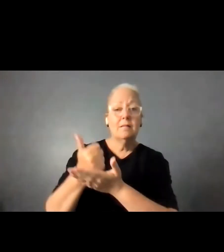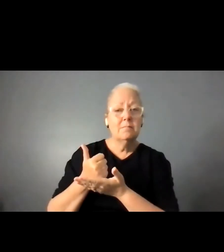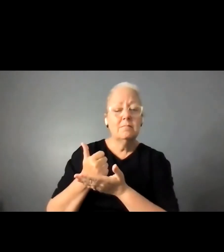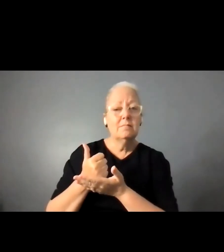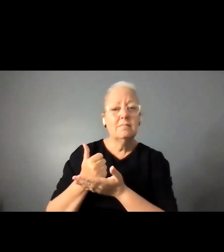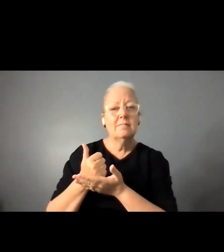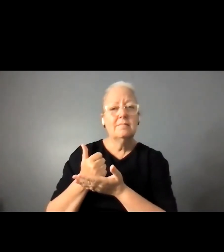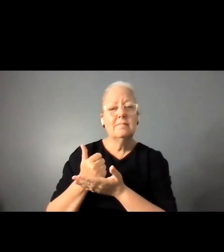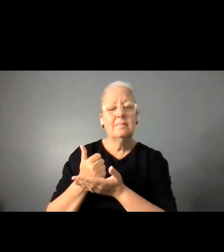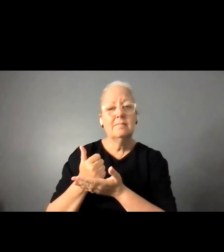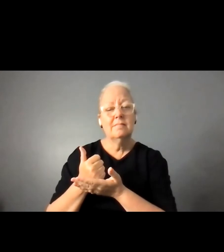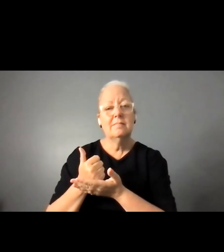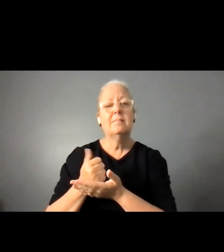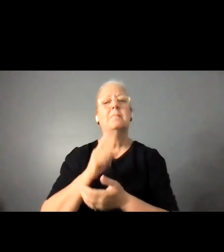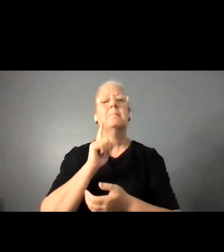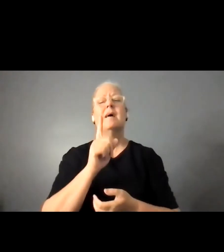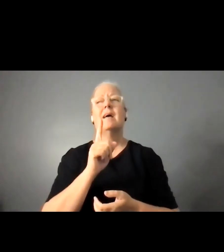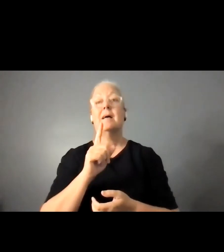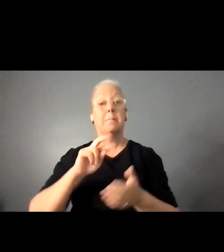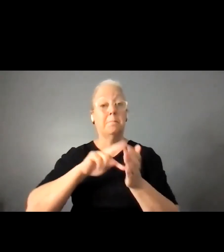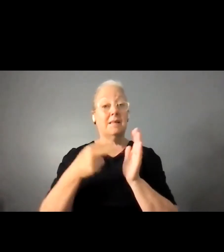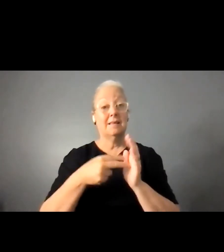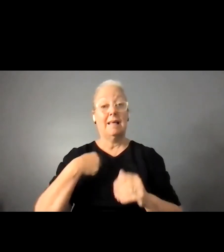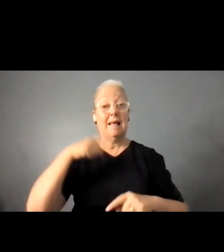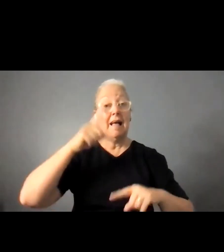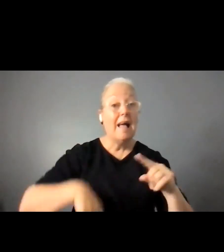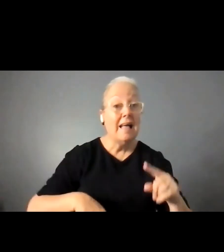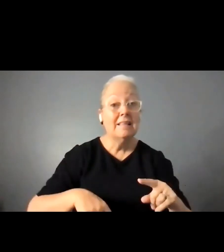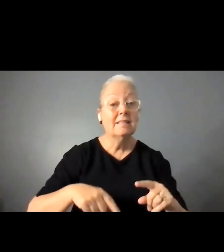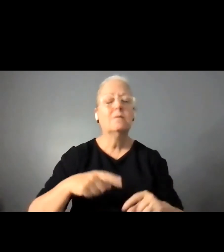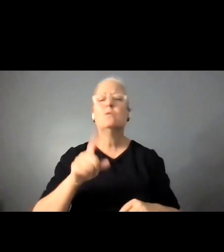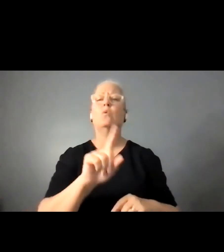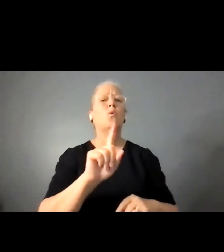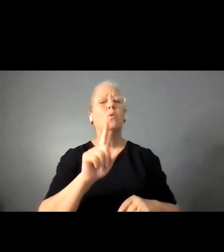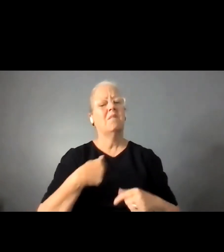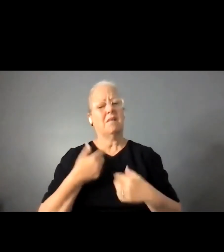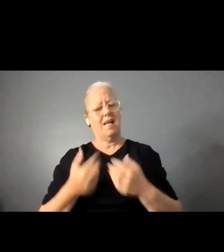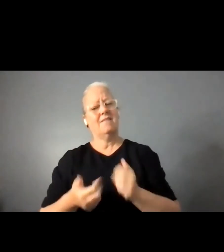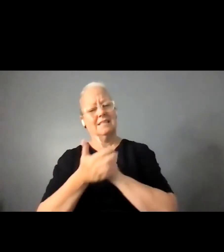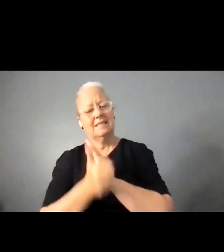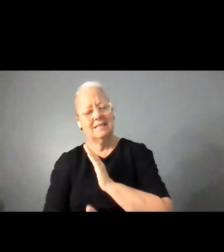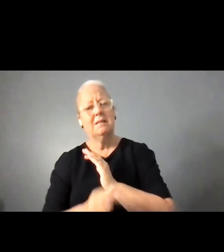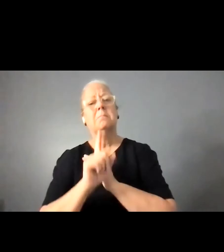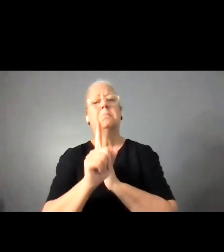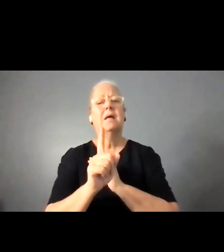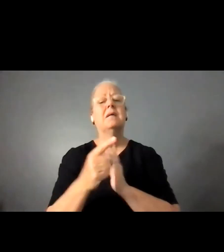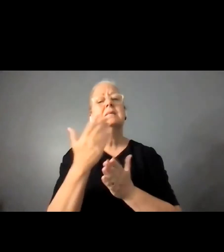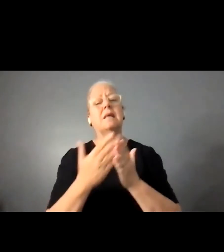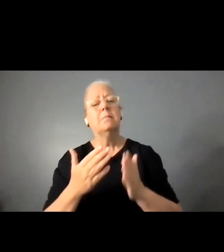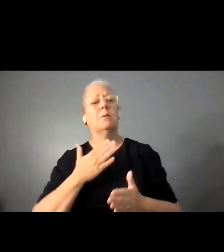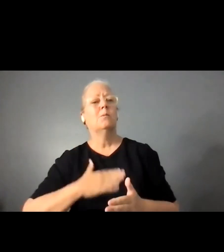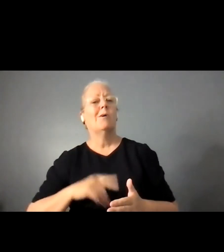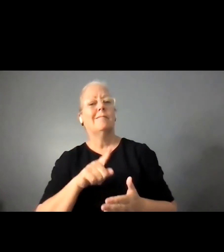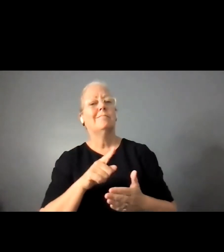not capable, we're not incapable of doing things. The thing is, we need means to help us. Uh, Sometimes people believe we're